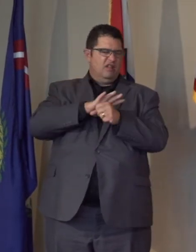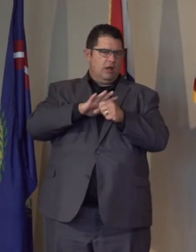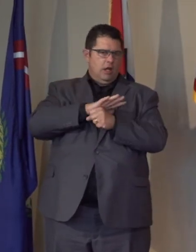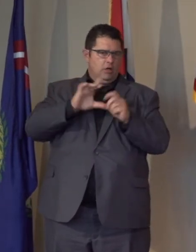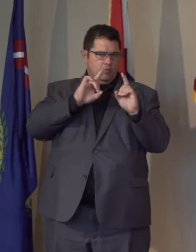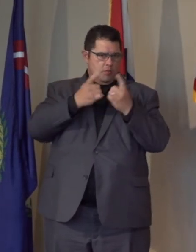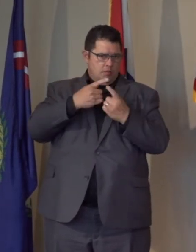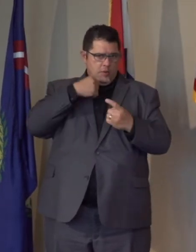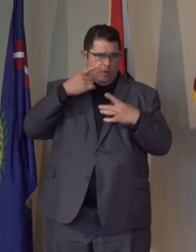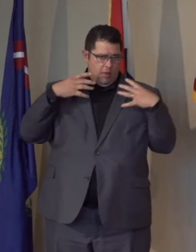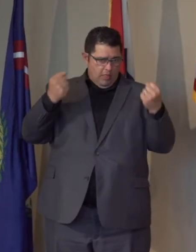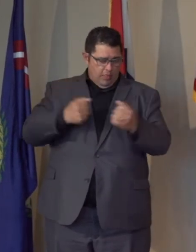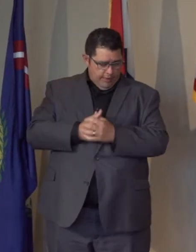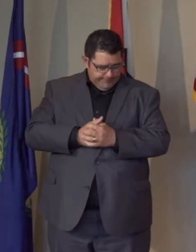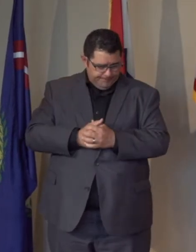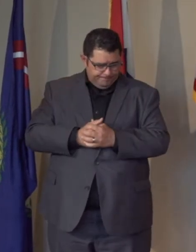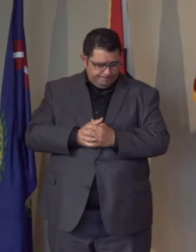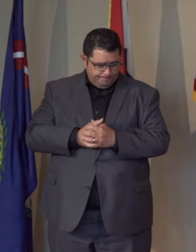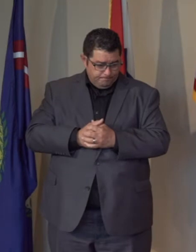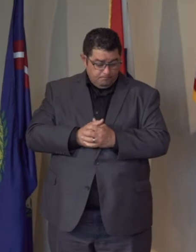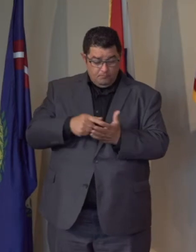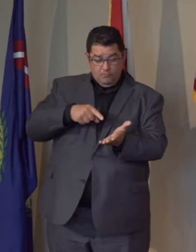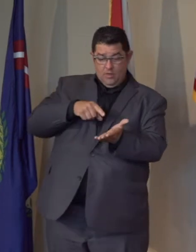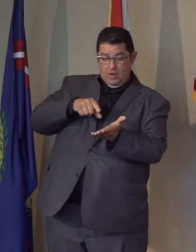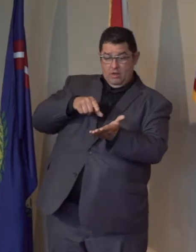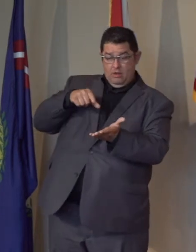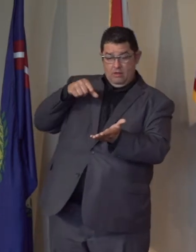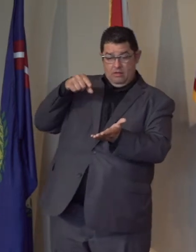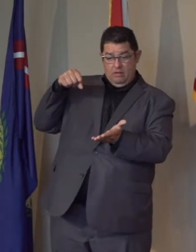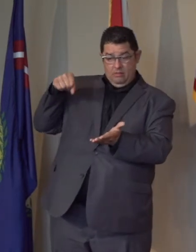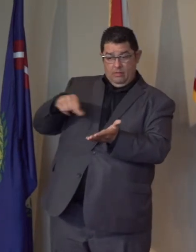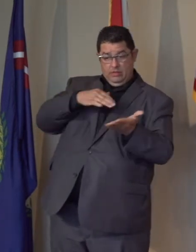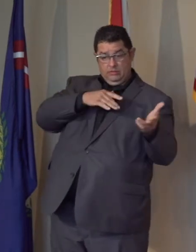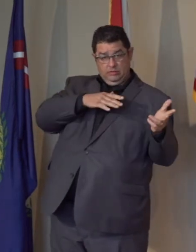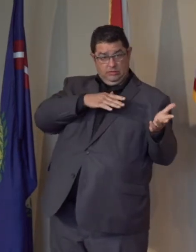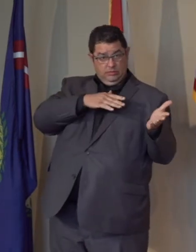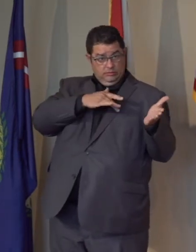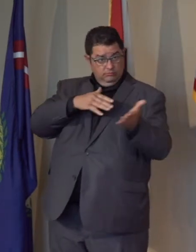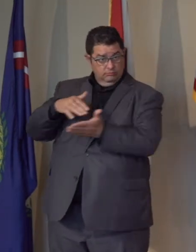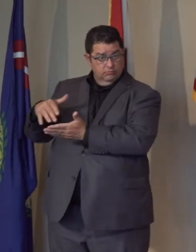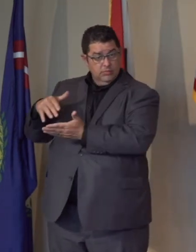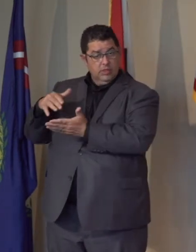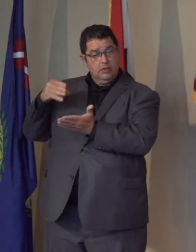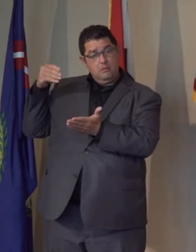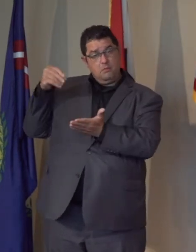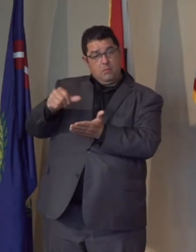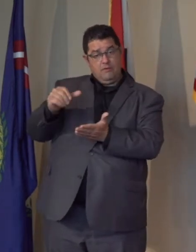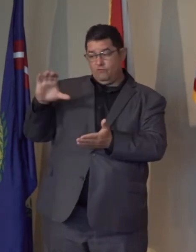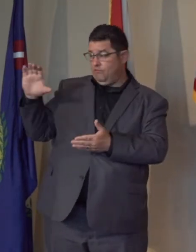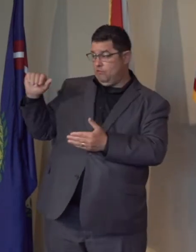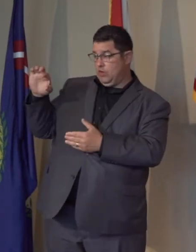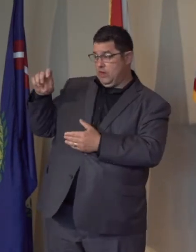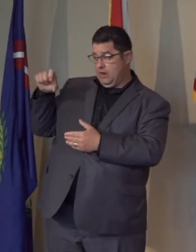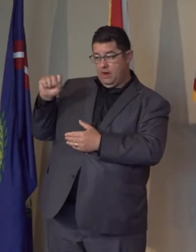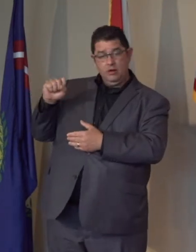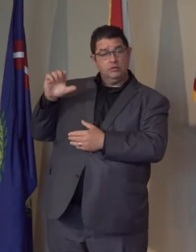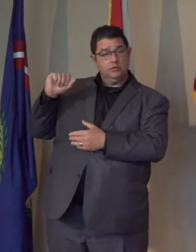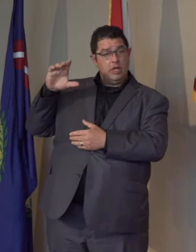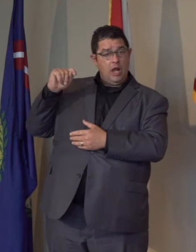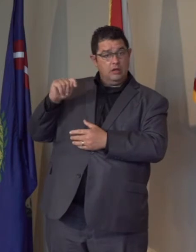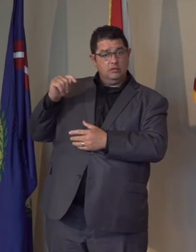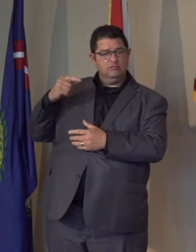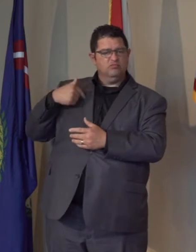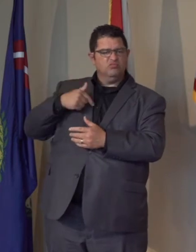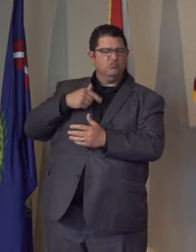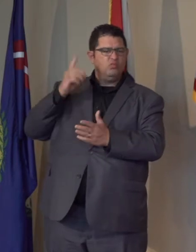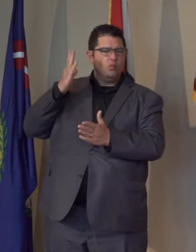Health. So this study will be paid for through our CARES Act funding and will cost us almost $2 million.